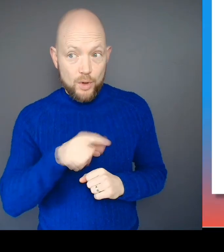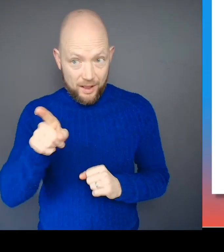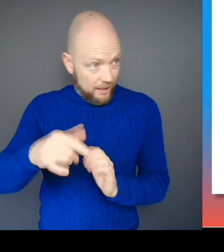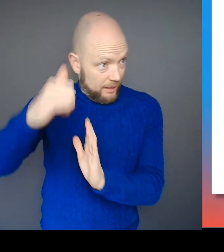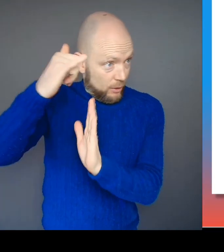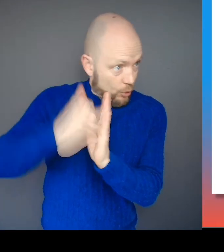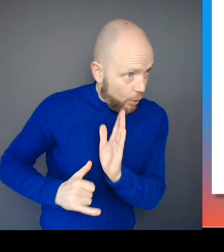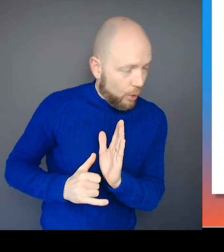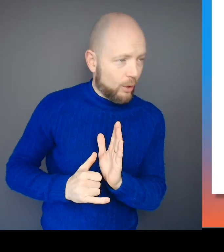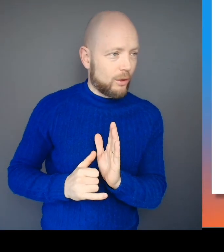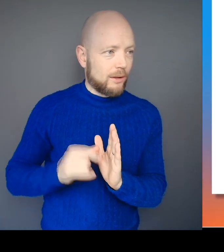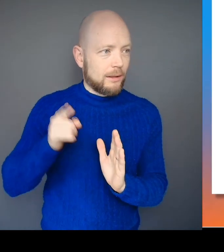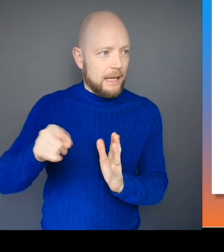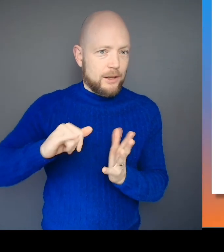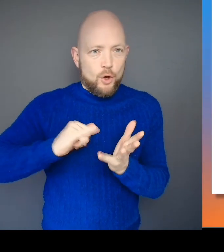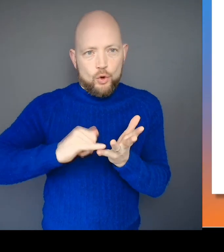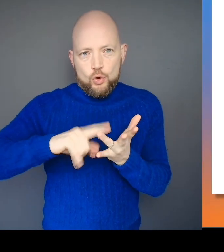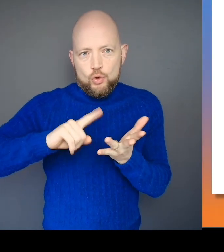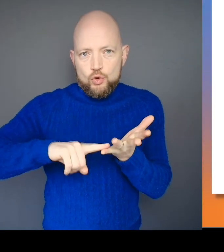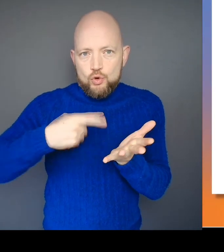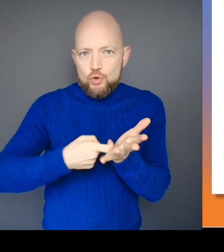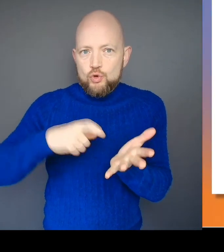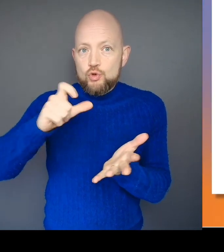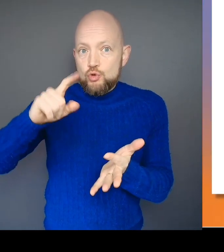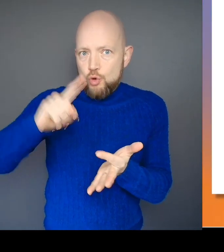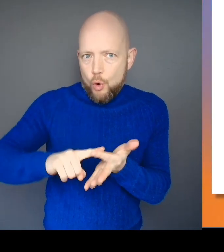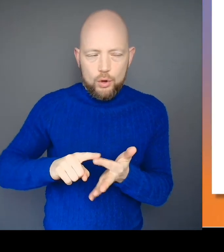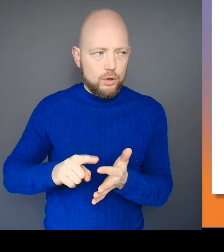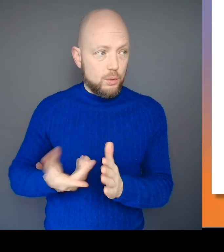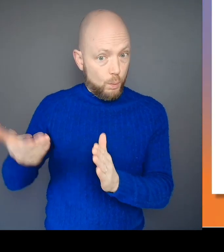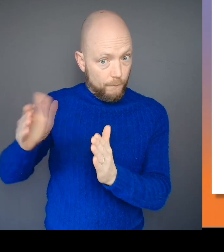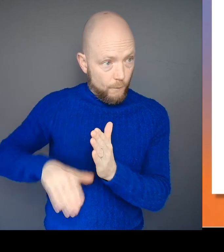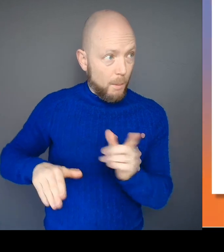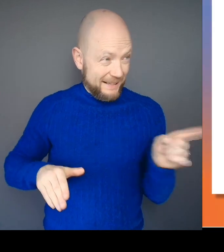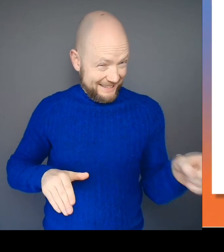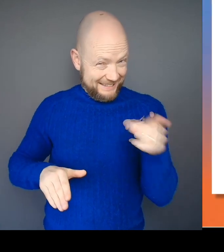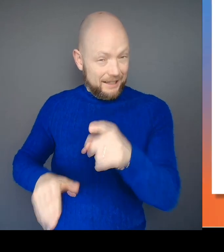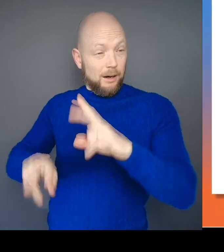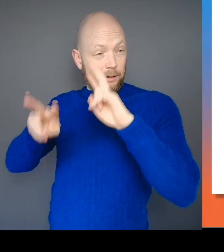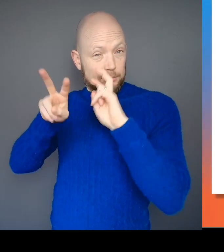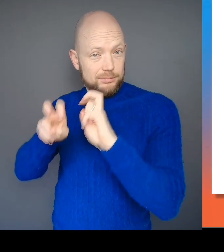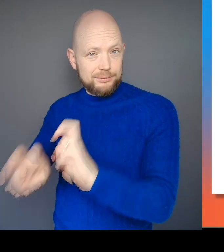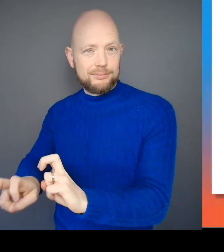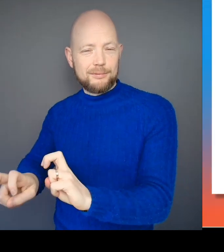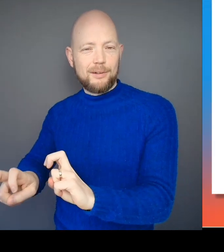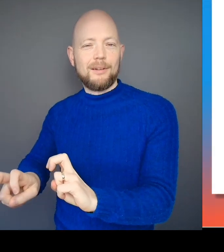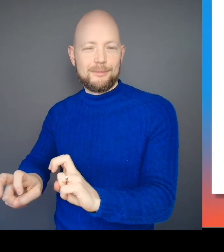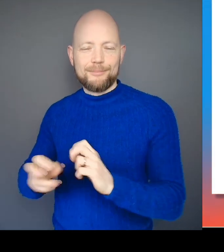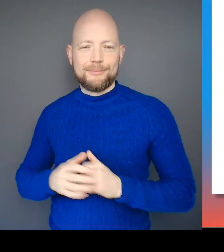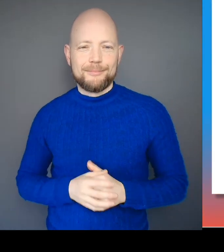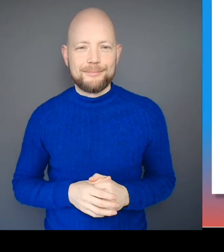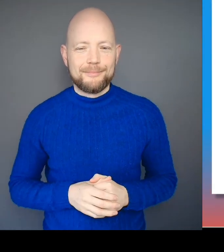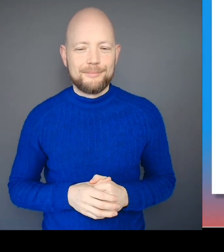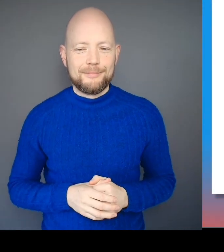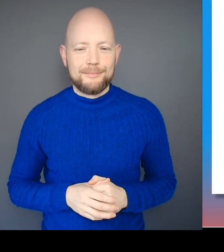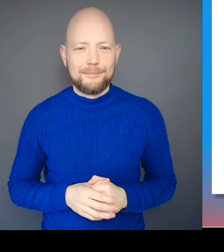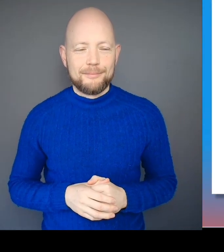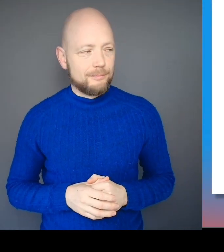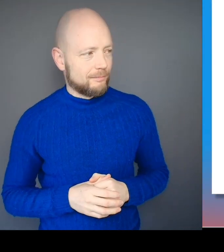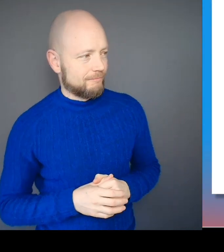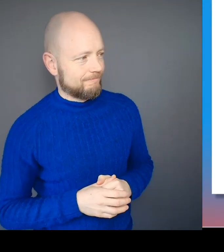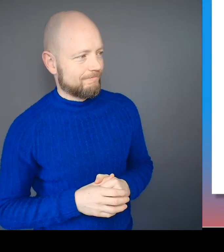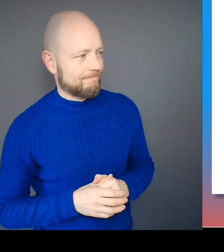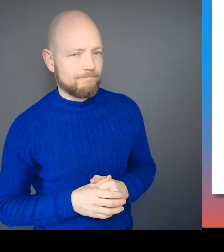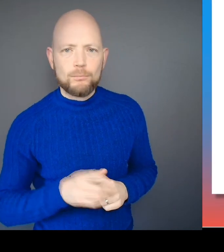or hallucinations. So the more that you don't make it do the work of finding the thing, you go, this is what I want you to work with, and here it